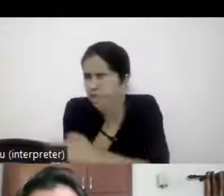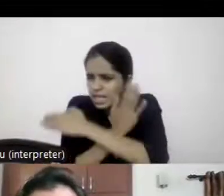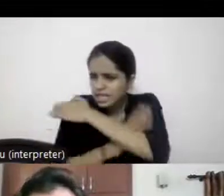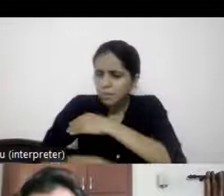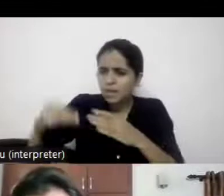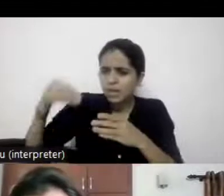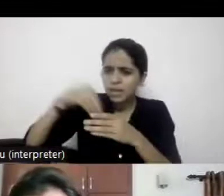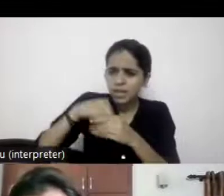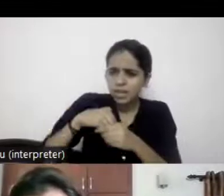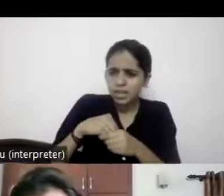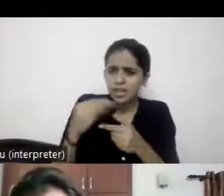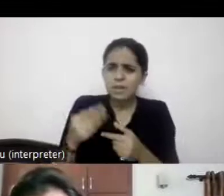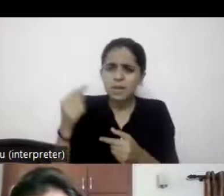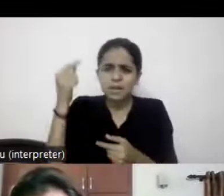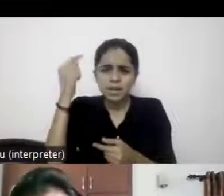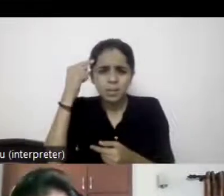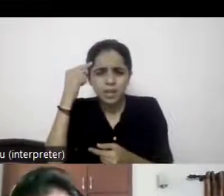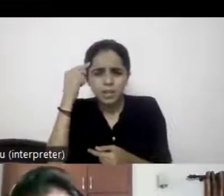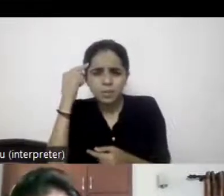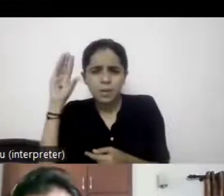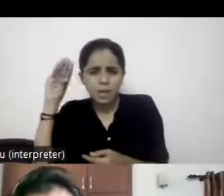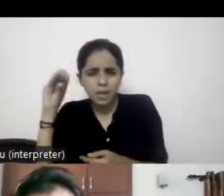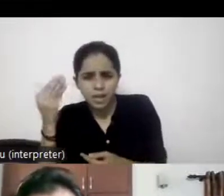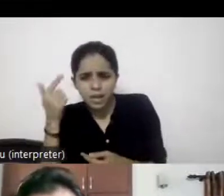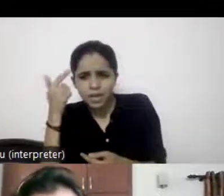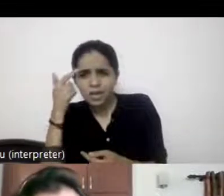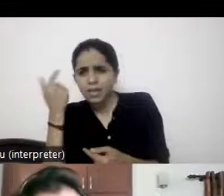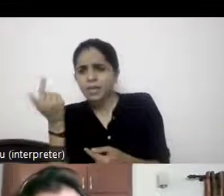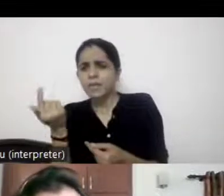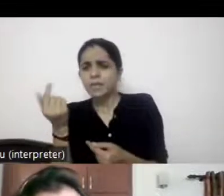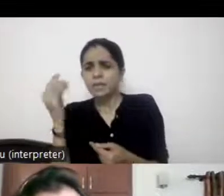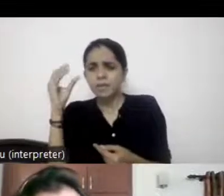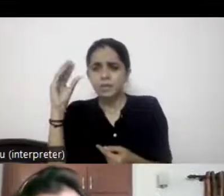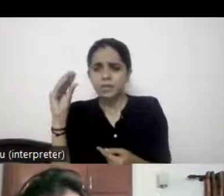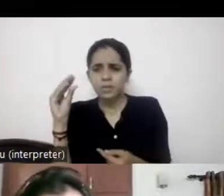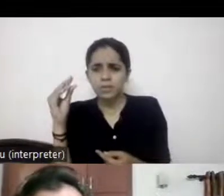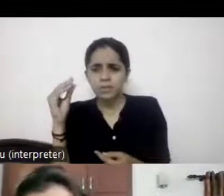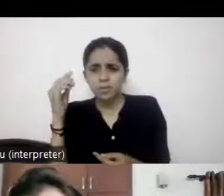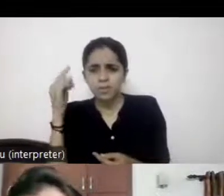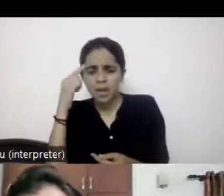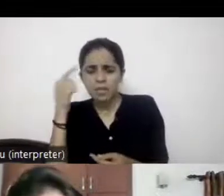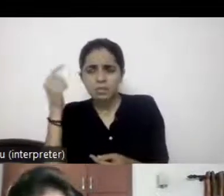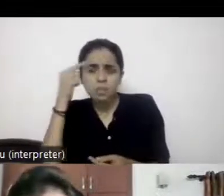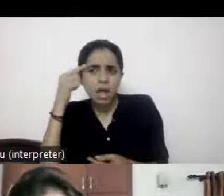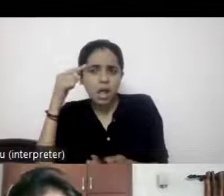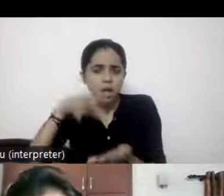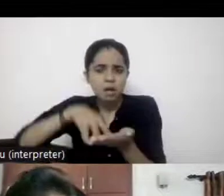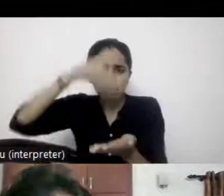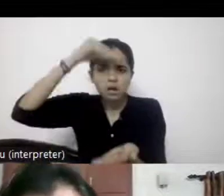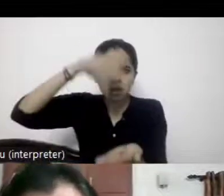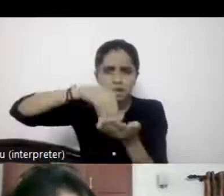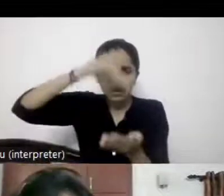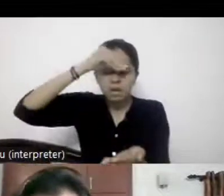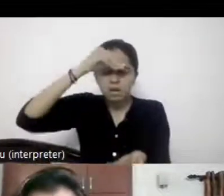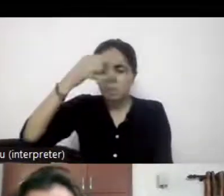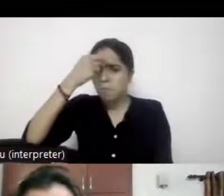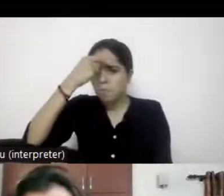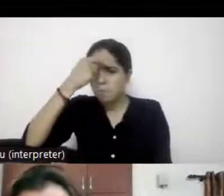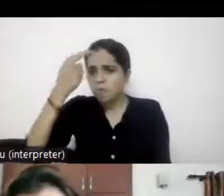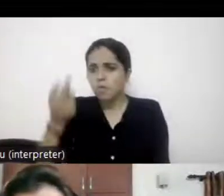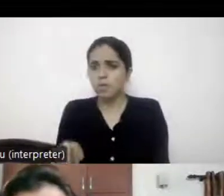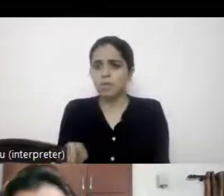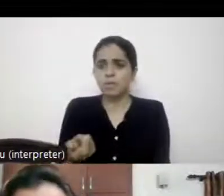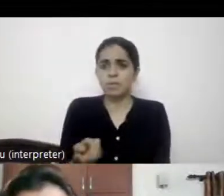disabilities like progeria and something like dyslexia, which Tare Zameen Par